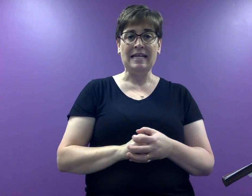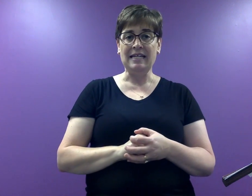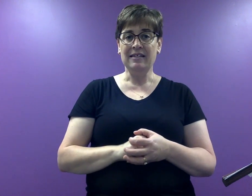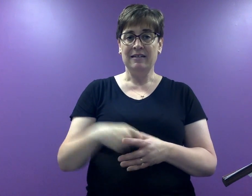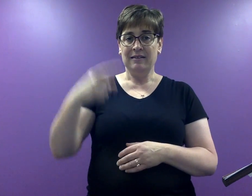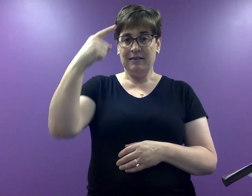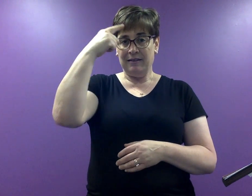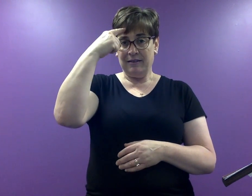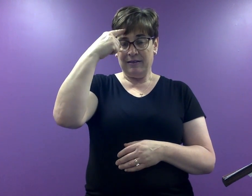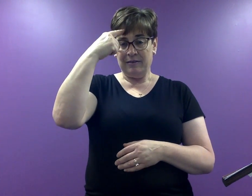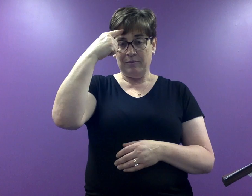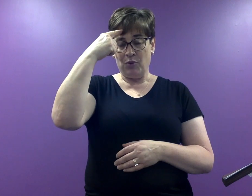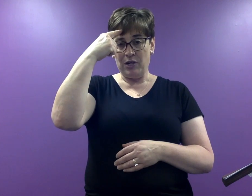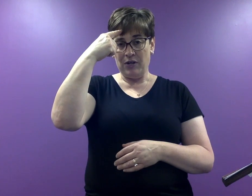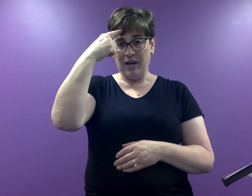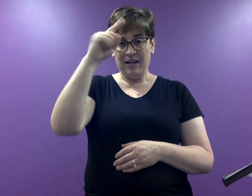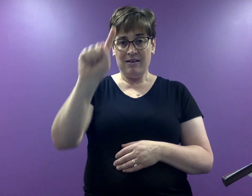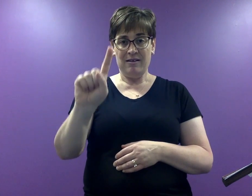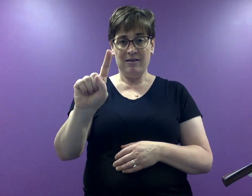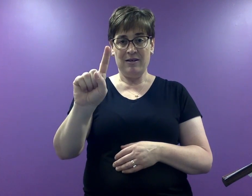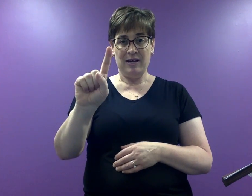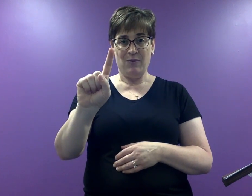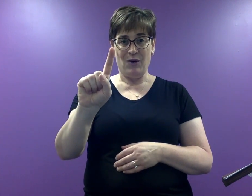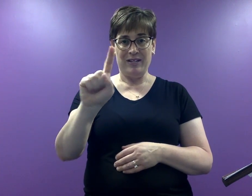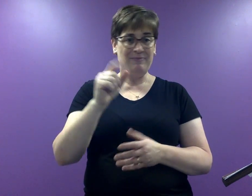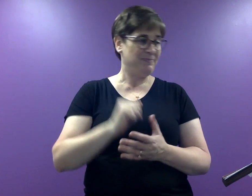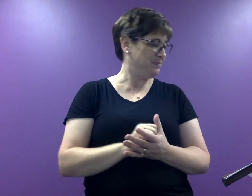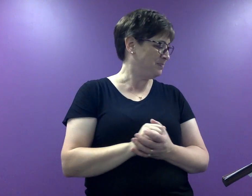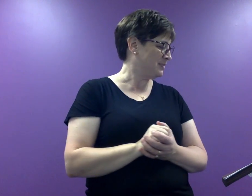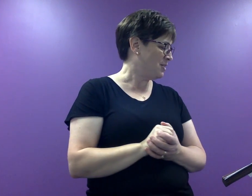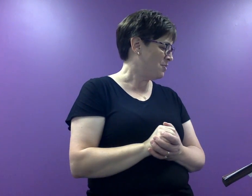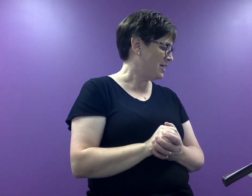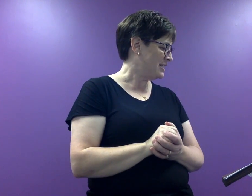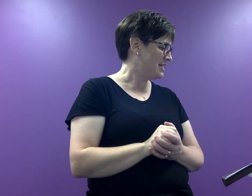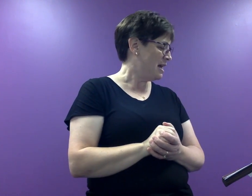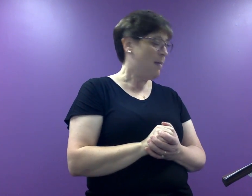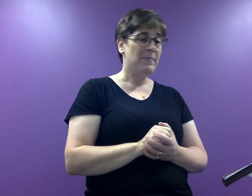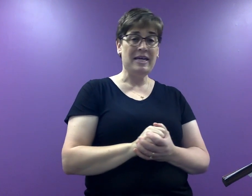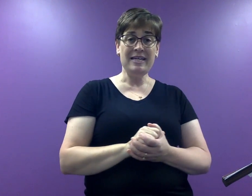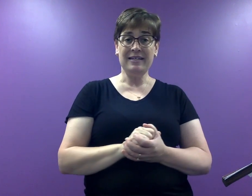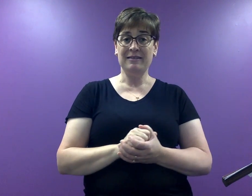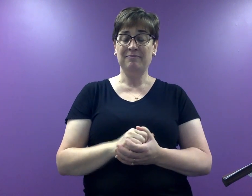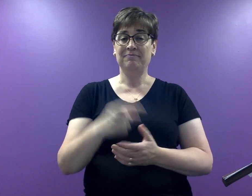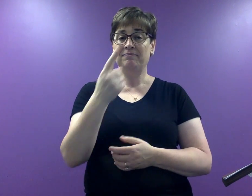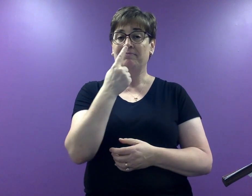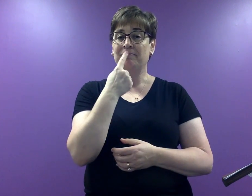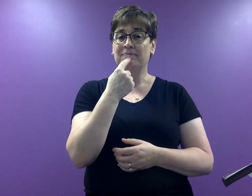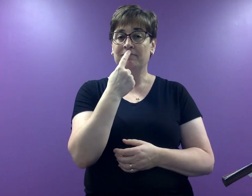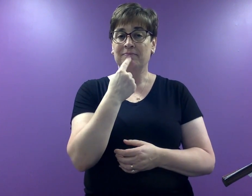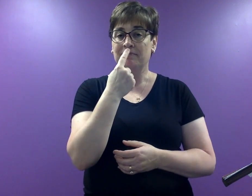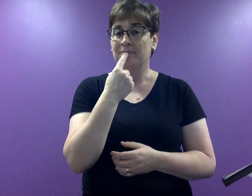penny. Point to your head, and 1. All right. Pink.